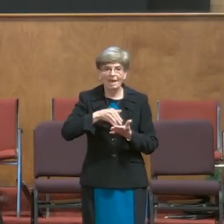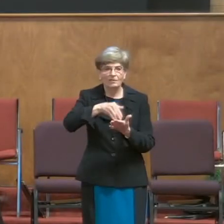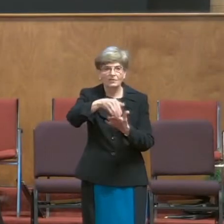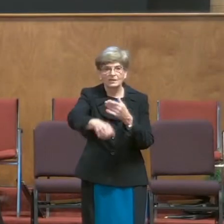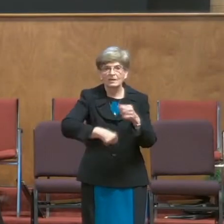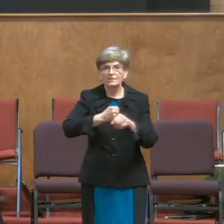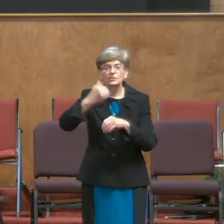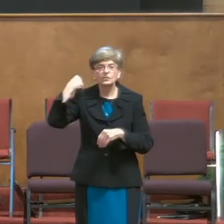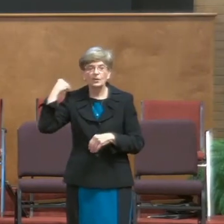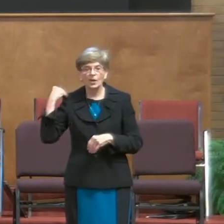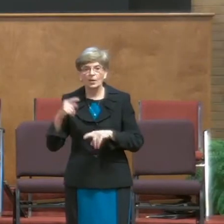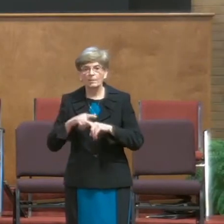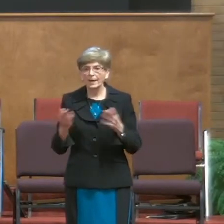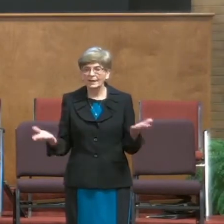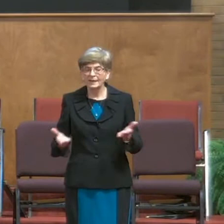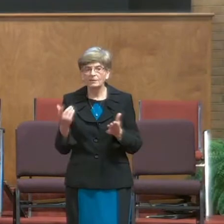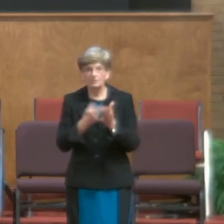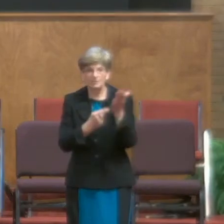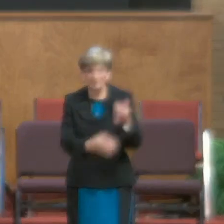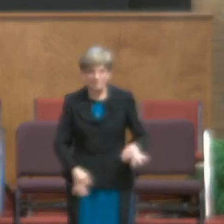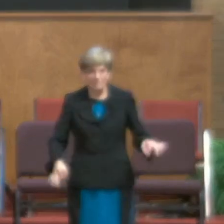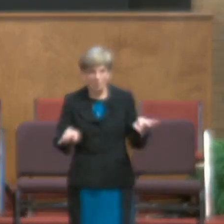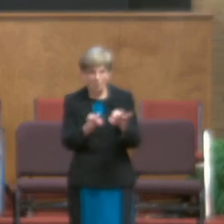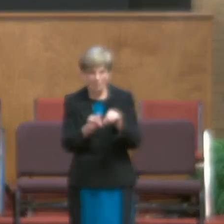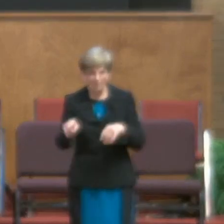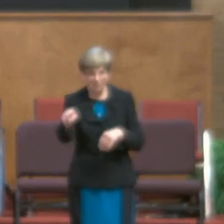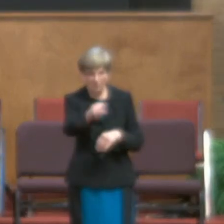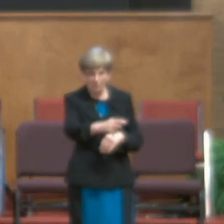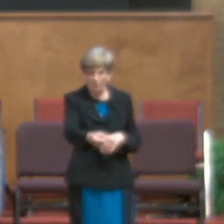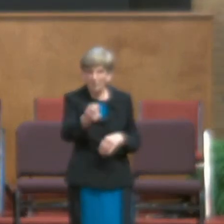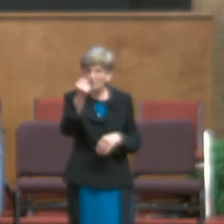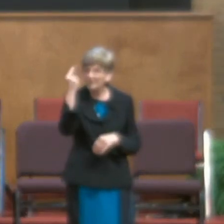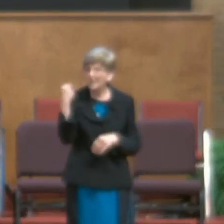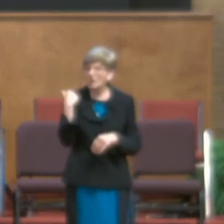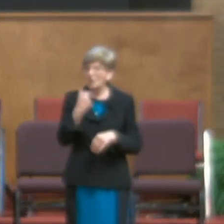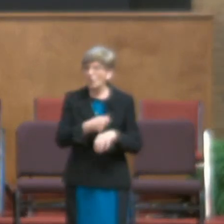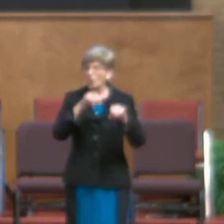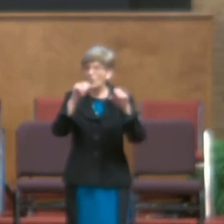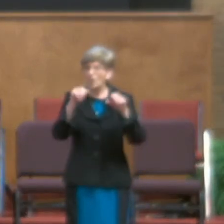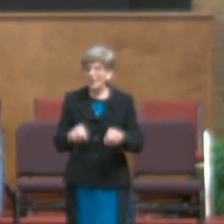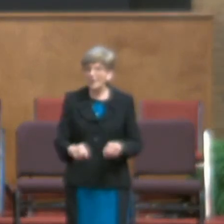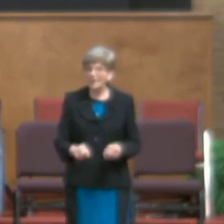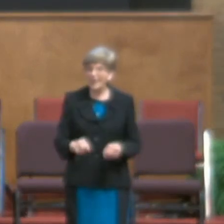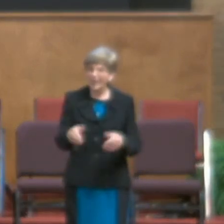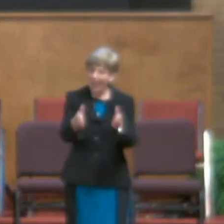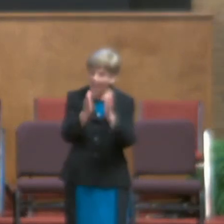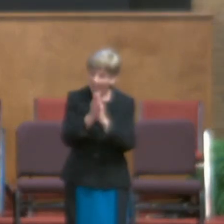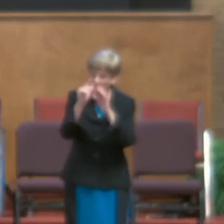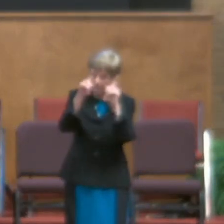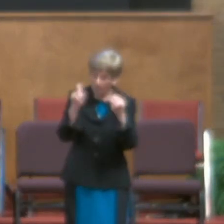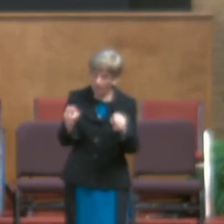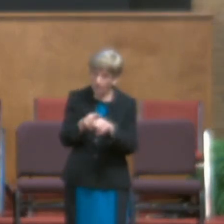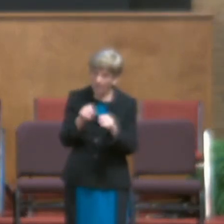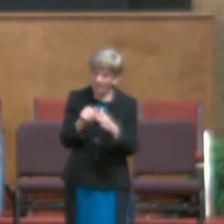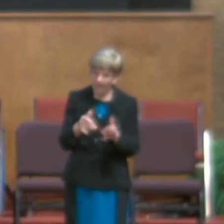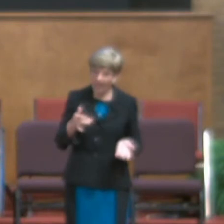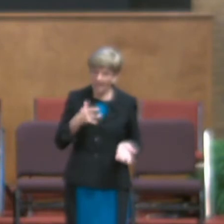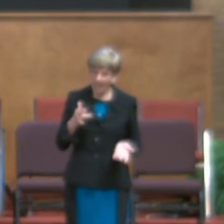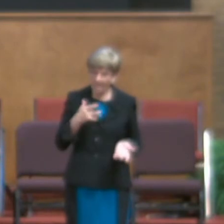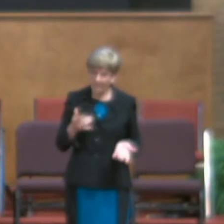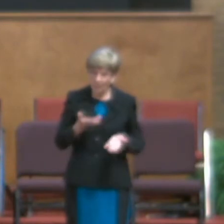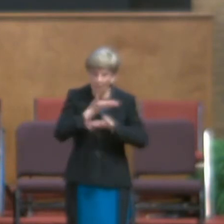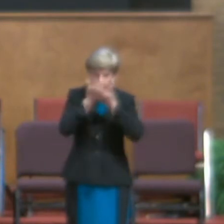But here's what's important for us to understand. We can come away from a question like that feeling rather hopeless.